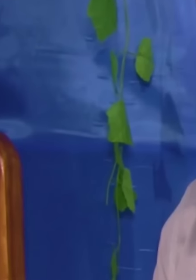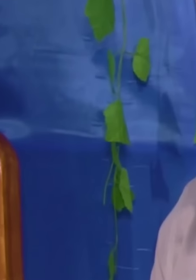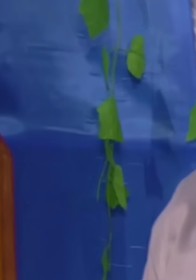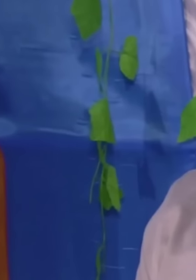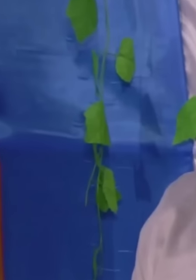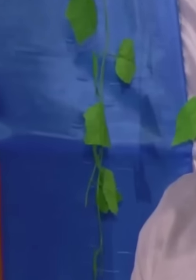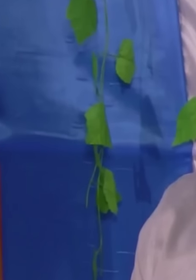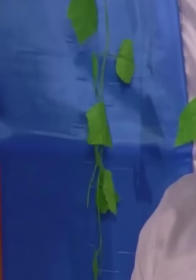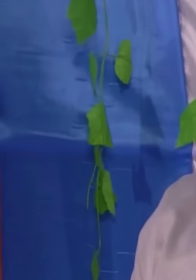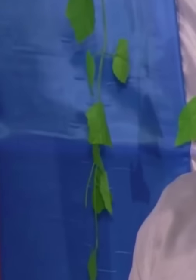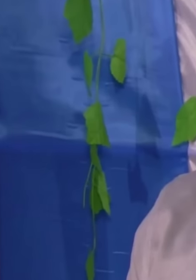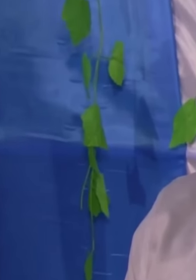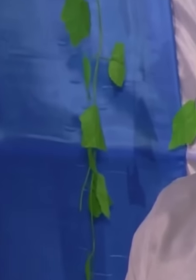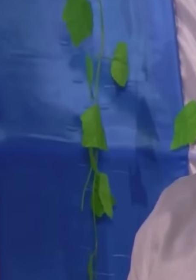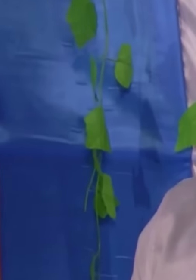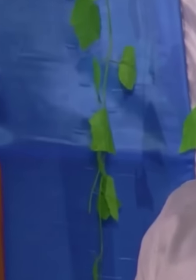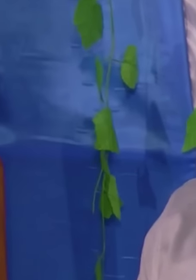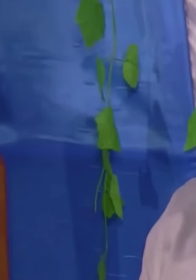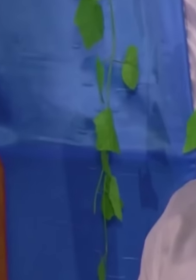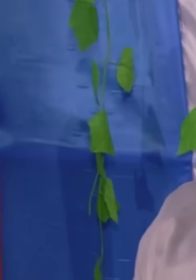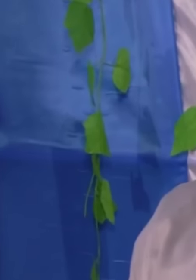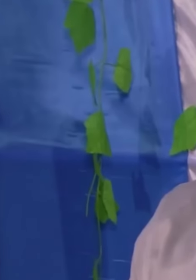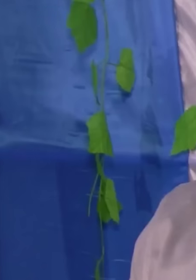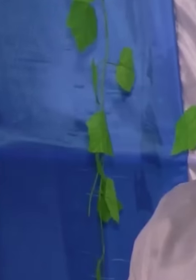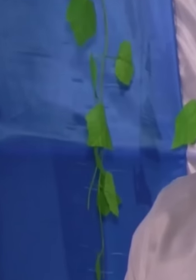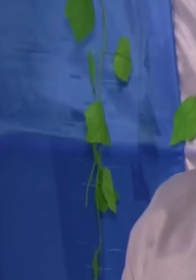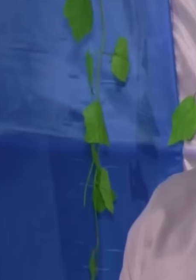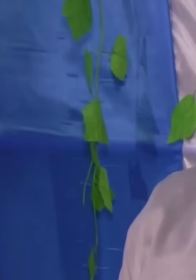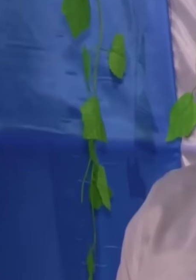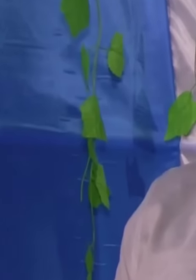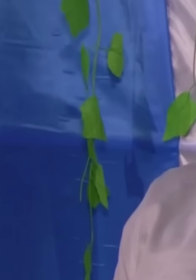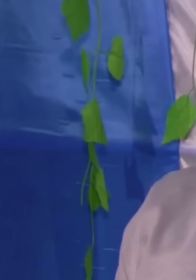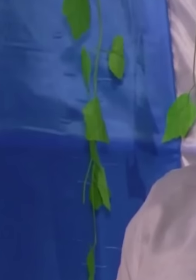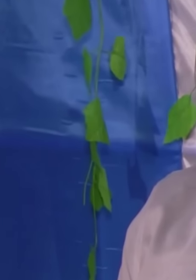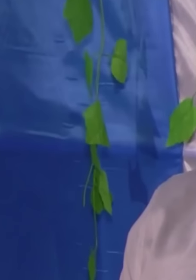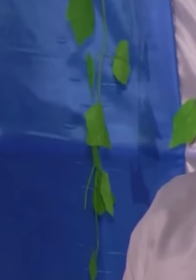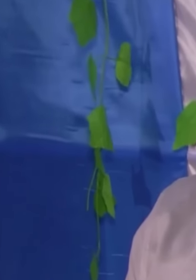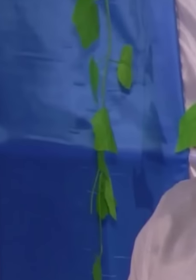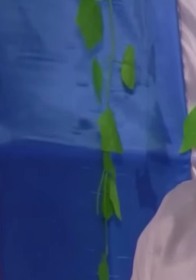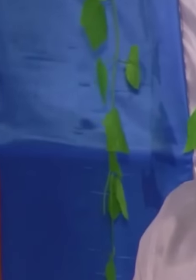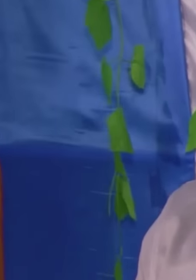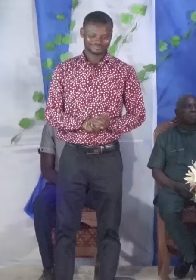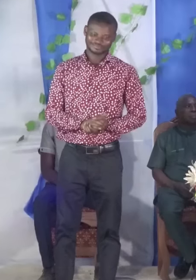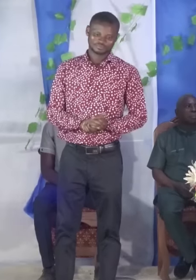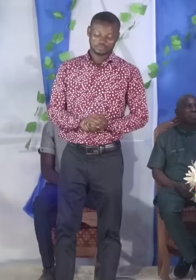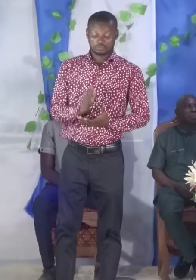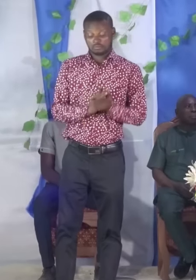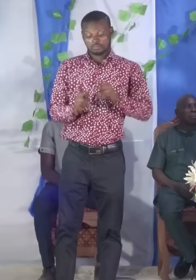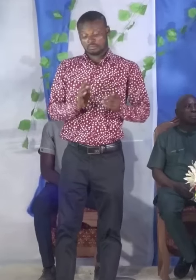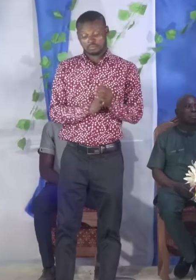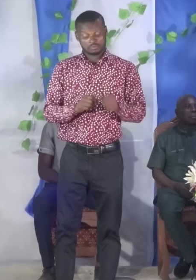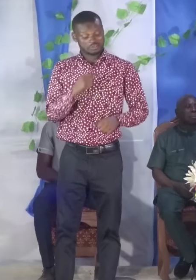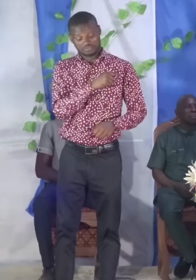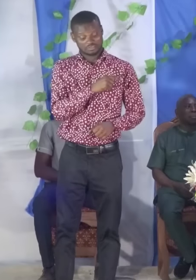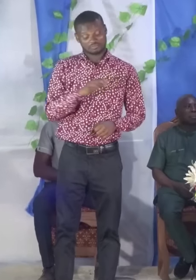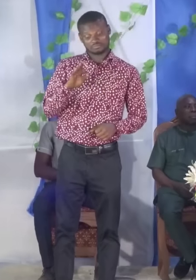krofo. O nyame frank nipa. Na me gidi a kire me se, wo hu se me and go for baby cross, I'm casting your fantini. I'm casting Peter